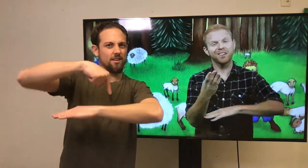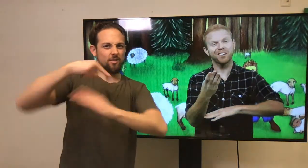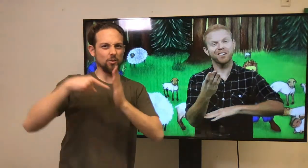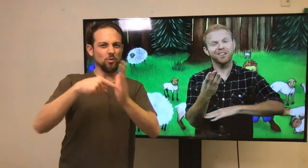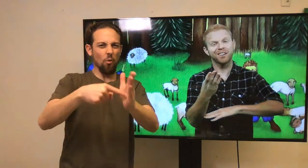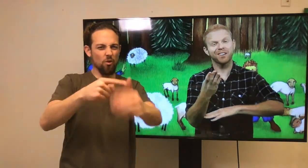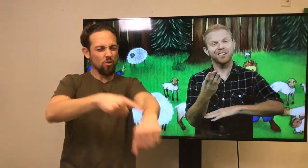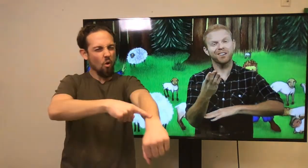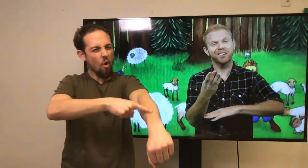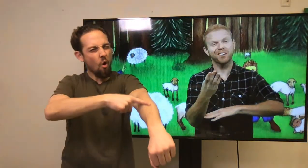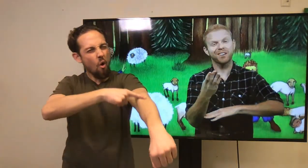all day.